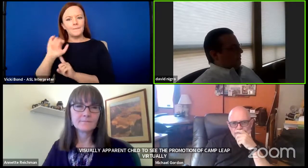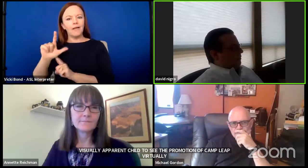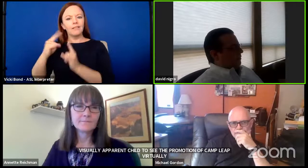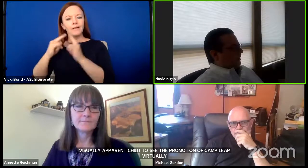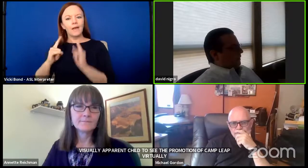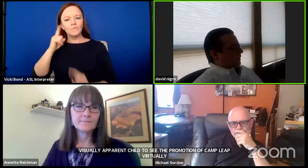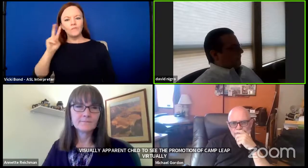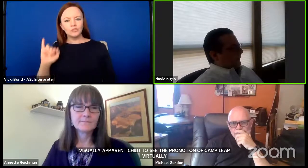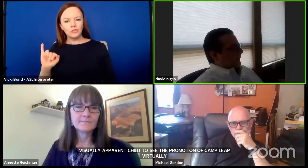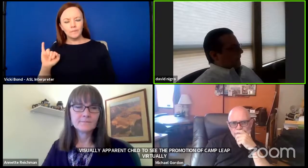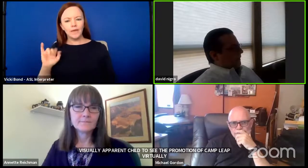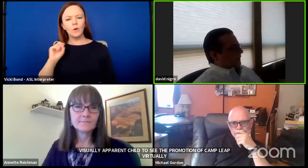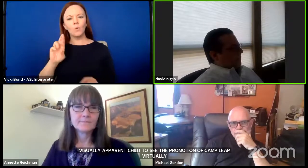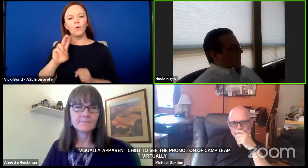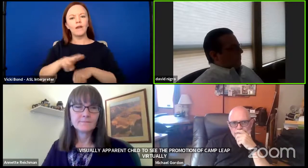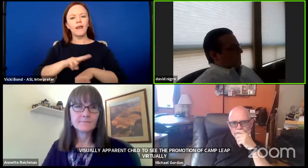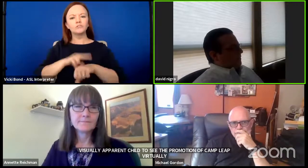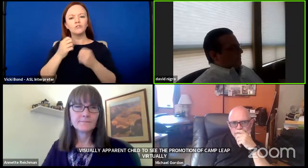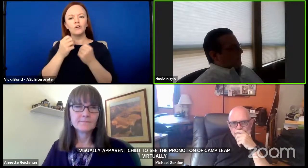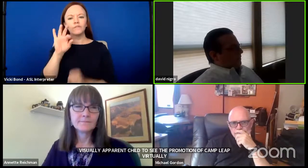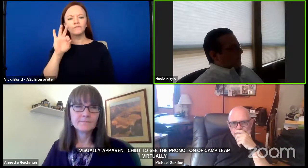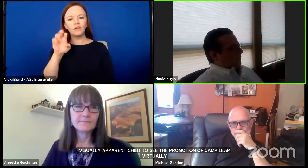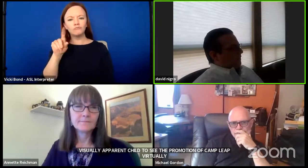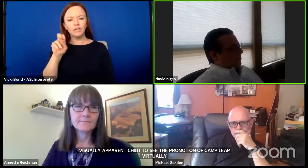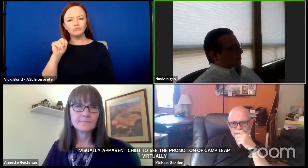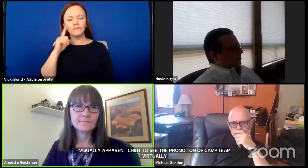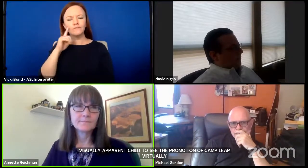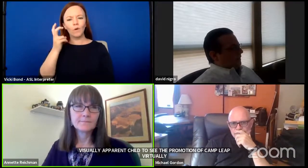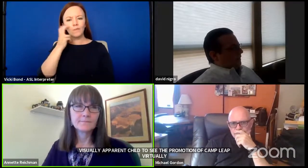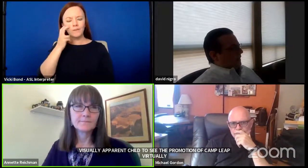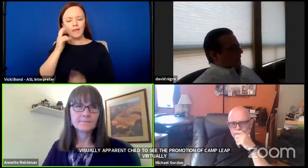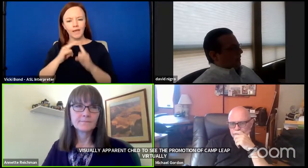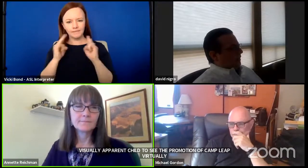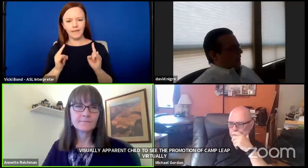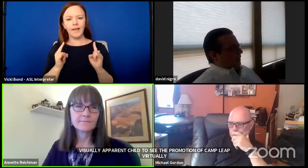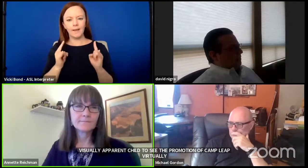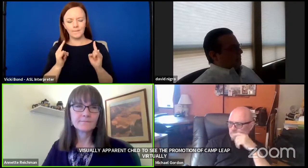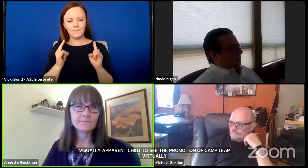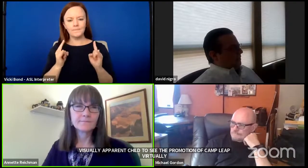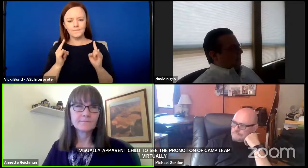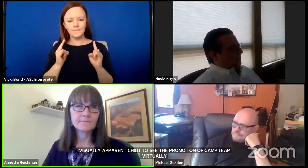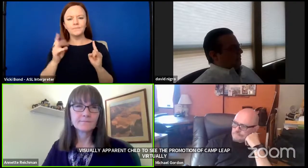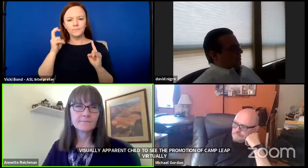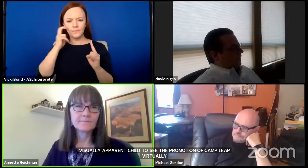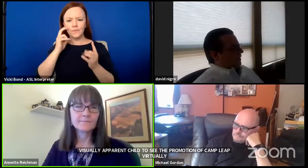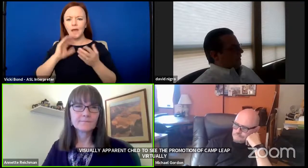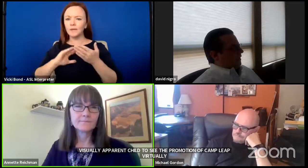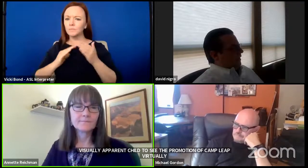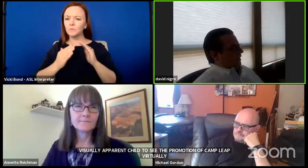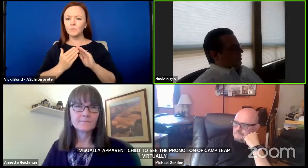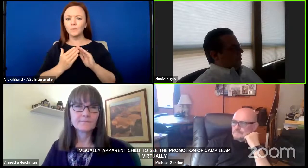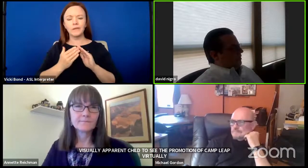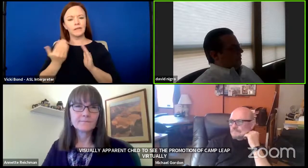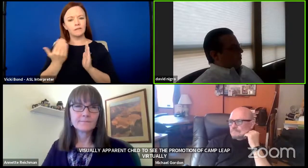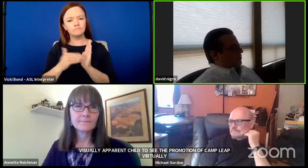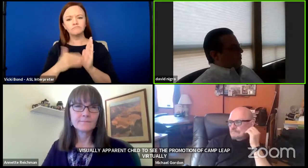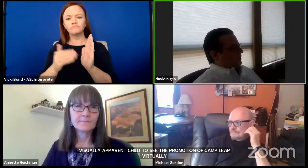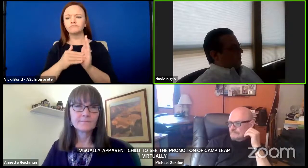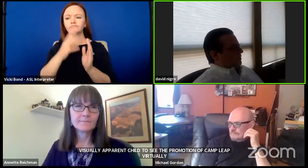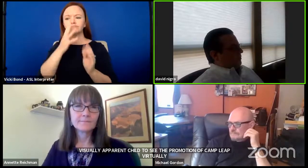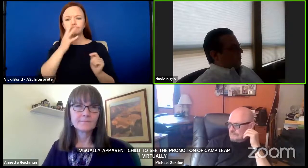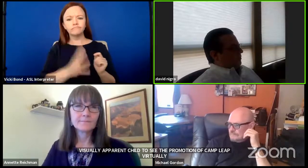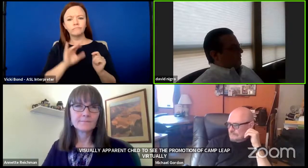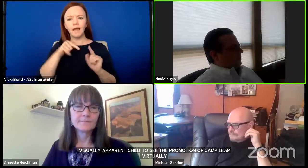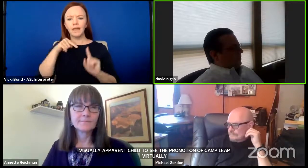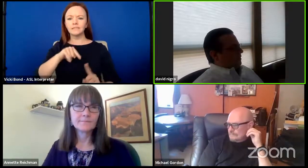occurred virtually. The blind community is clearly a complete afterthought for this organization. As COVID struck this